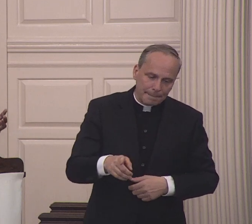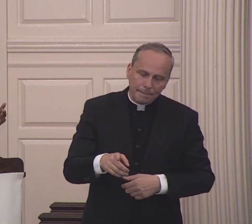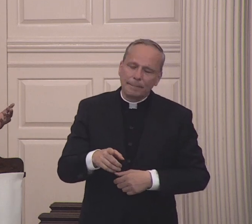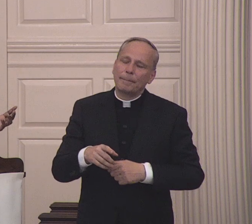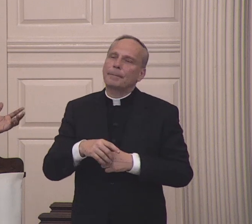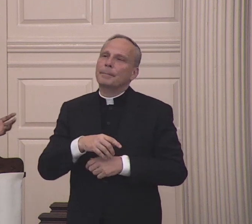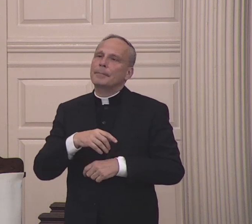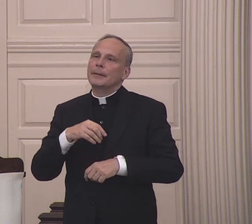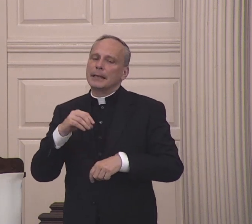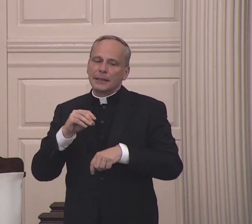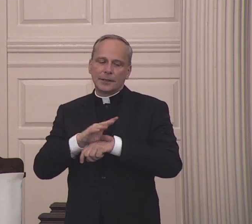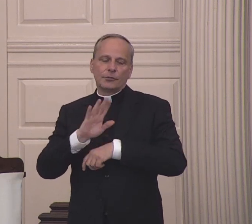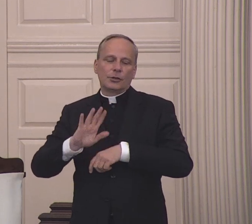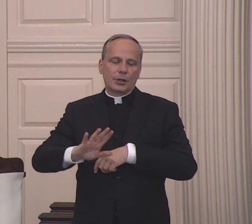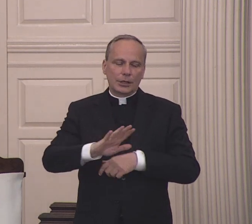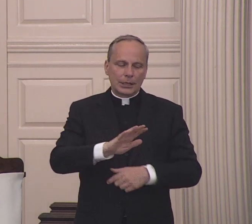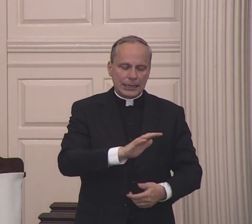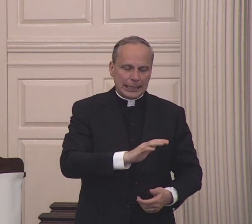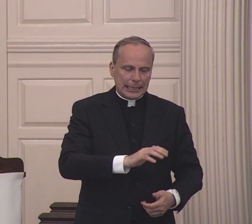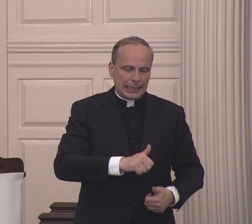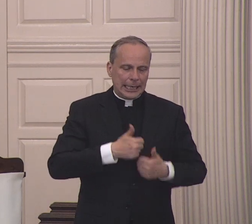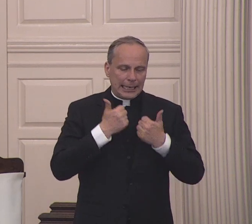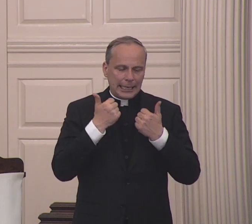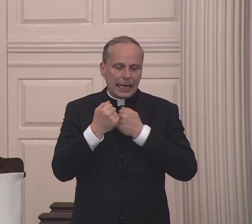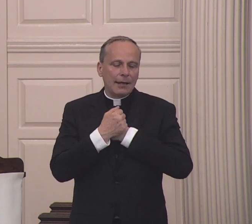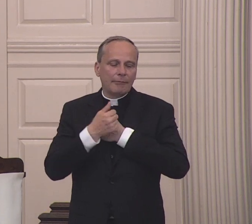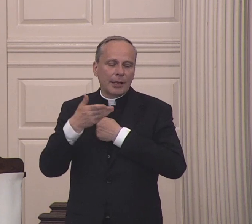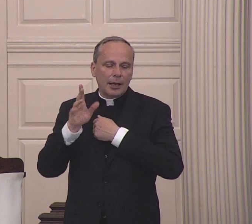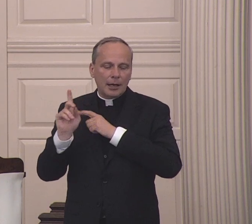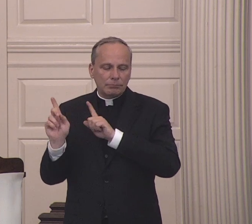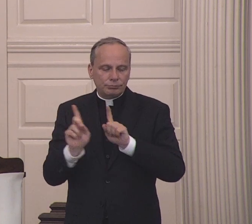lives, accompanying them, a loving God.